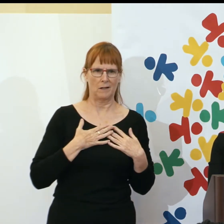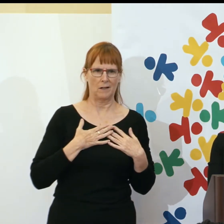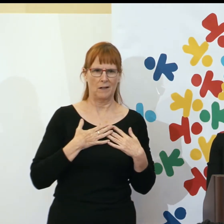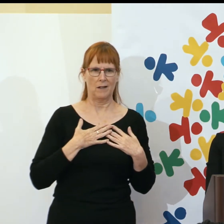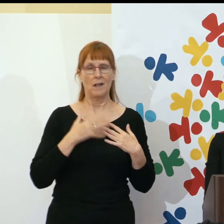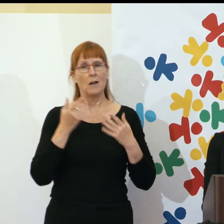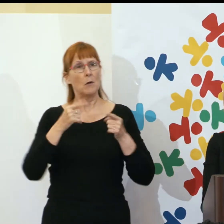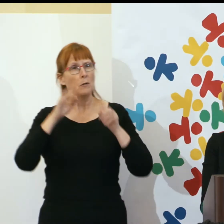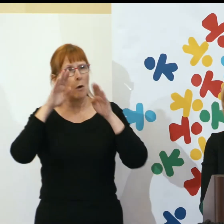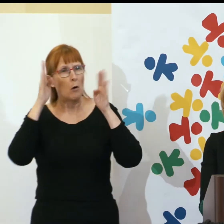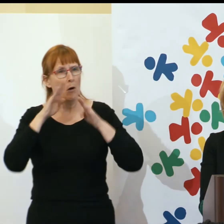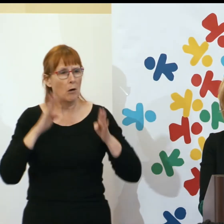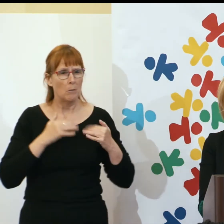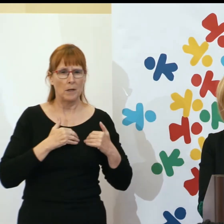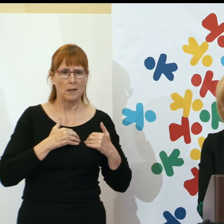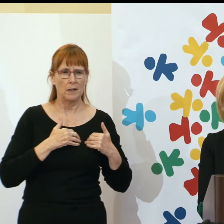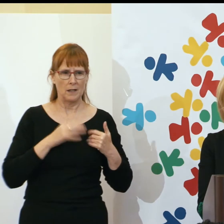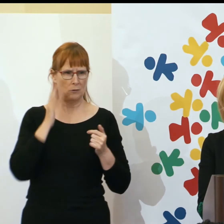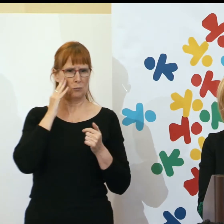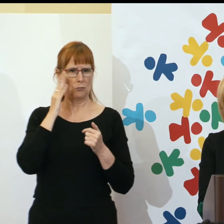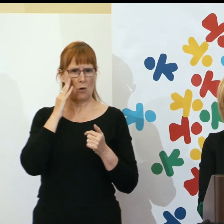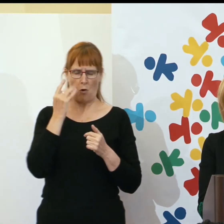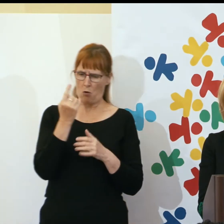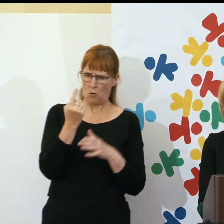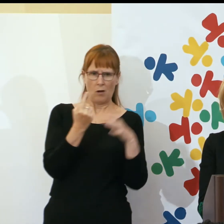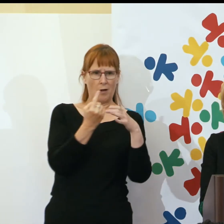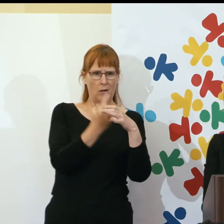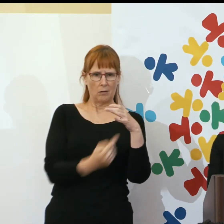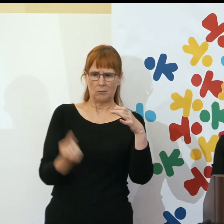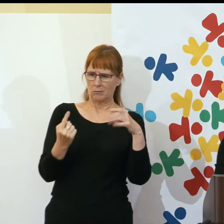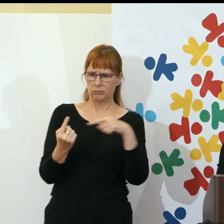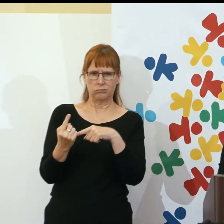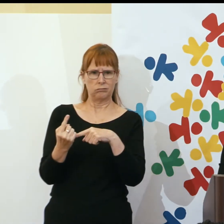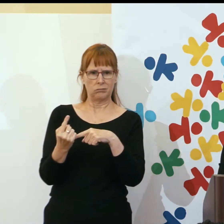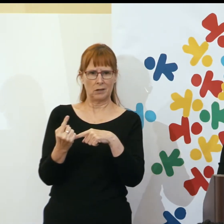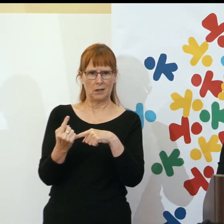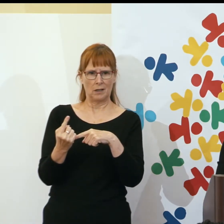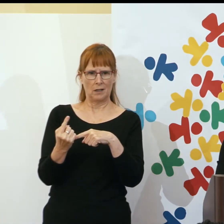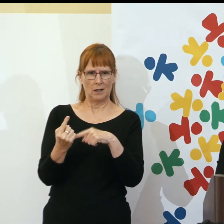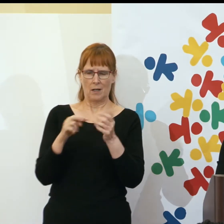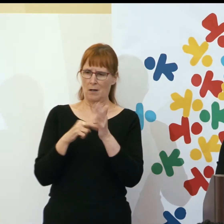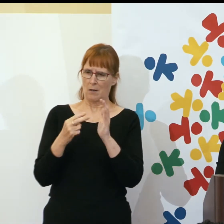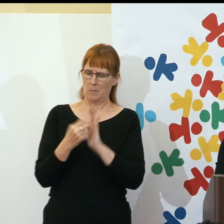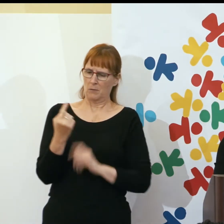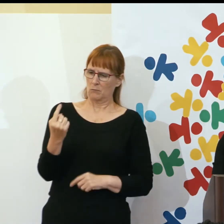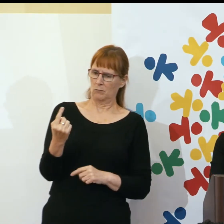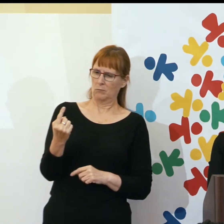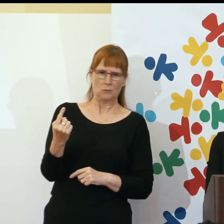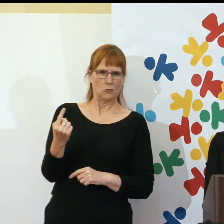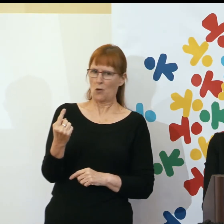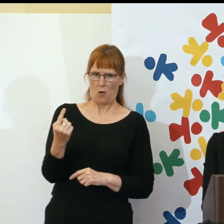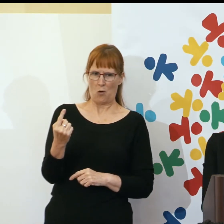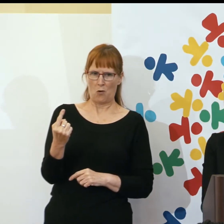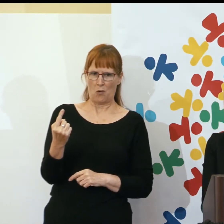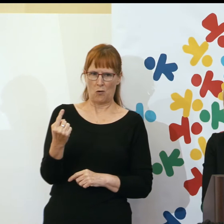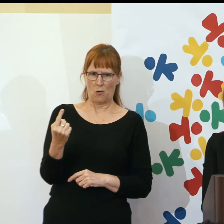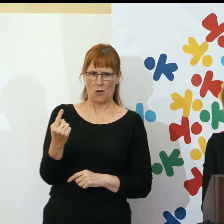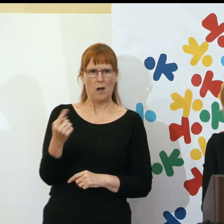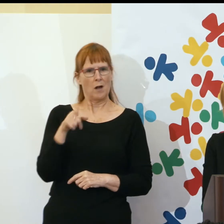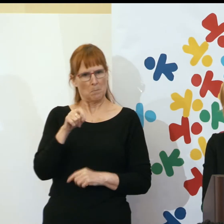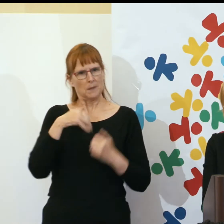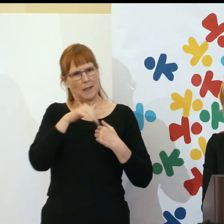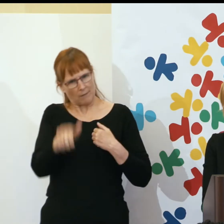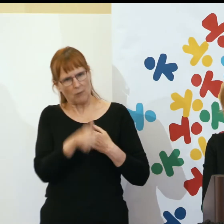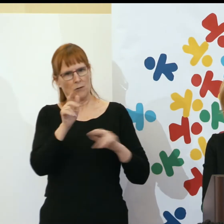realize that isolation, ironically, does not exist alone. It lives within our world's